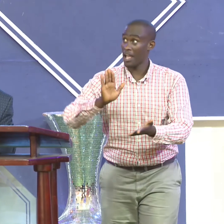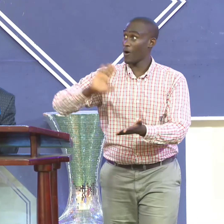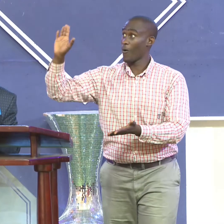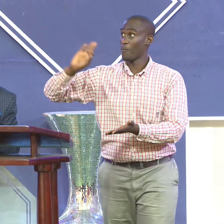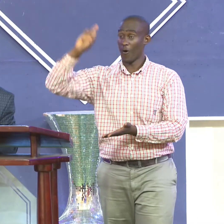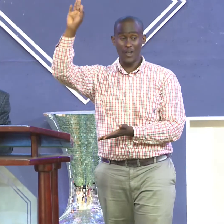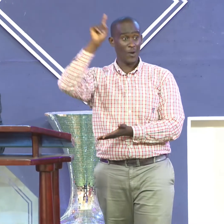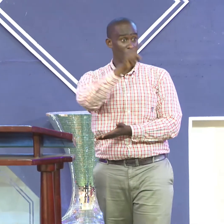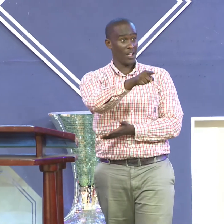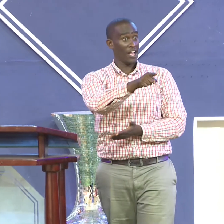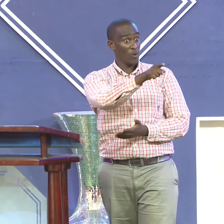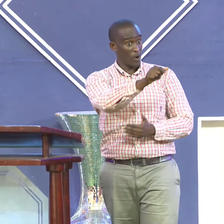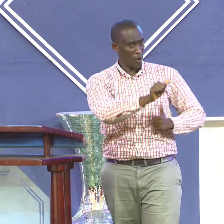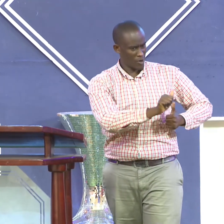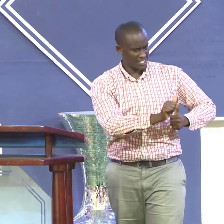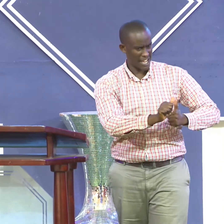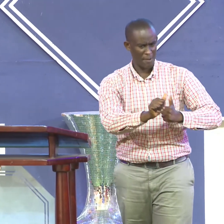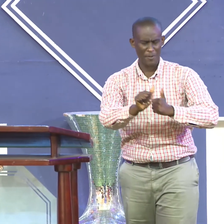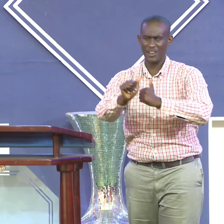spirit and